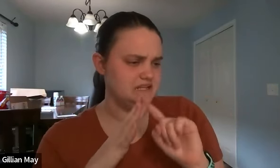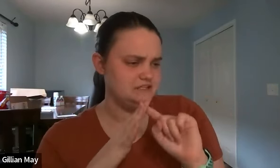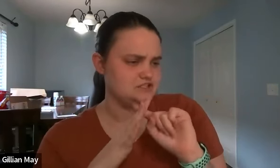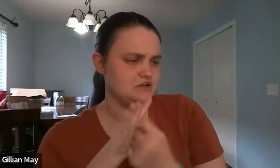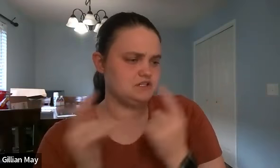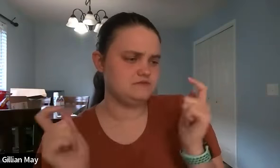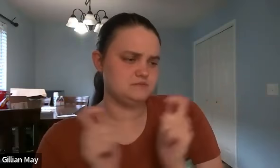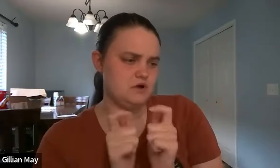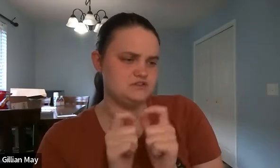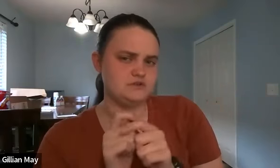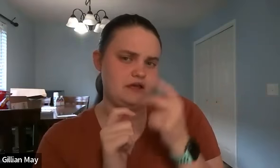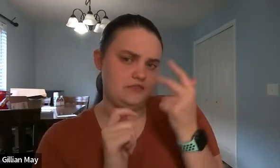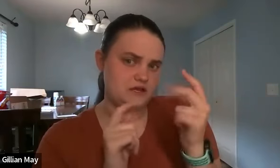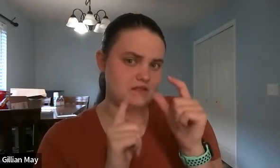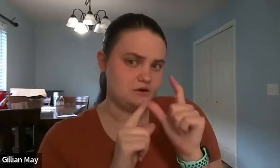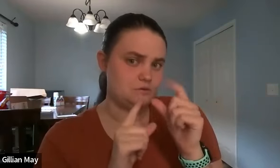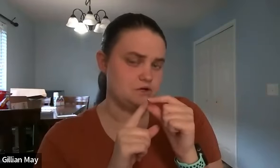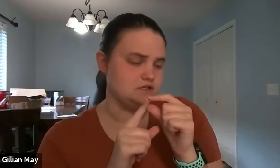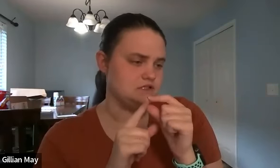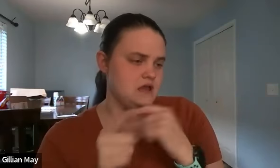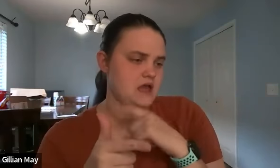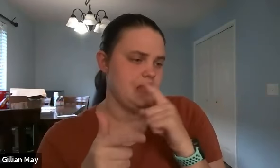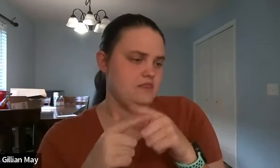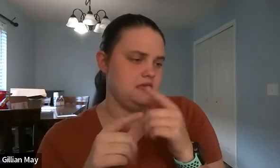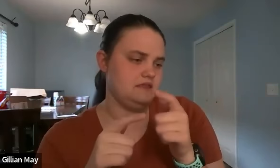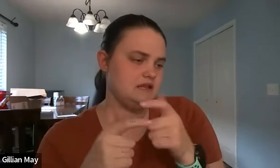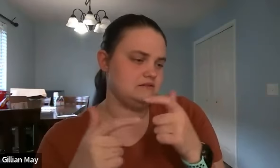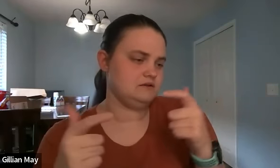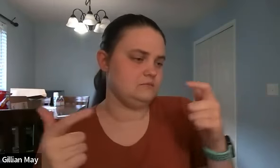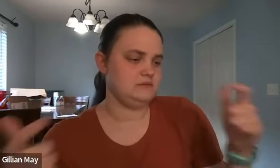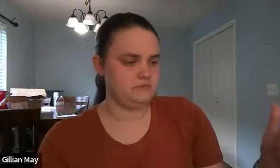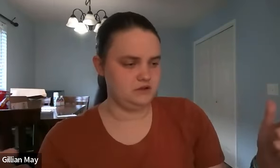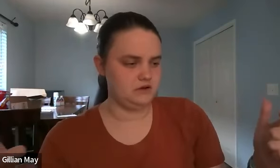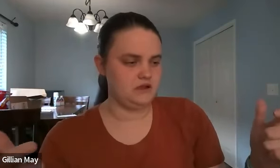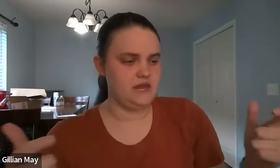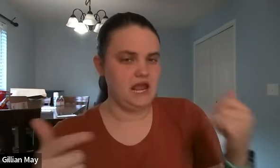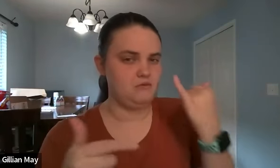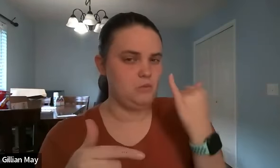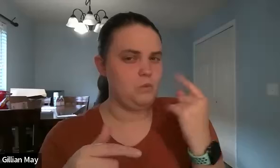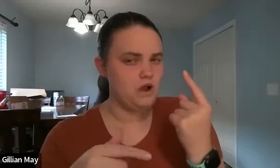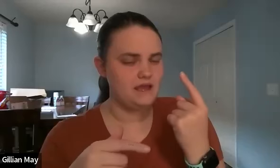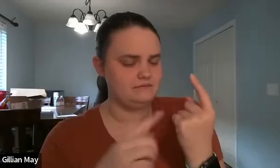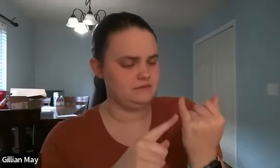It starts off small, so like 3-letter words, and then they get a little bit bigger. And then I have one